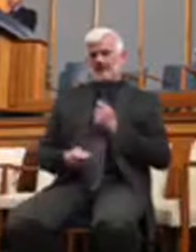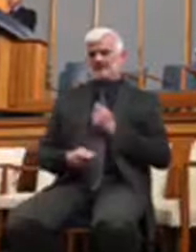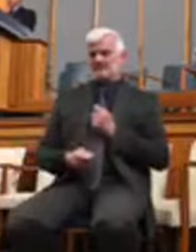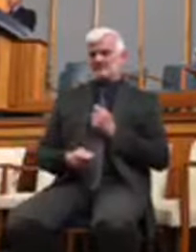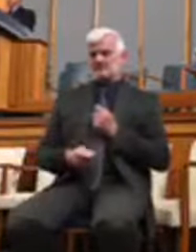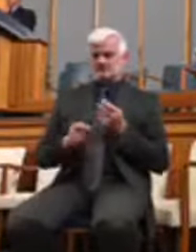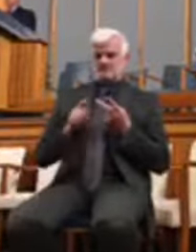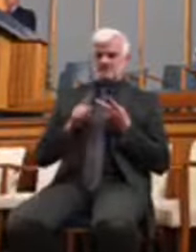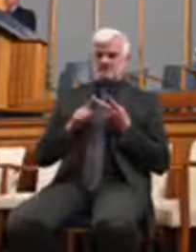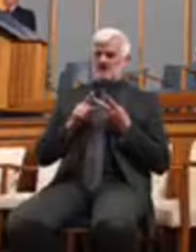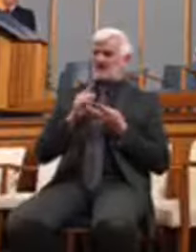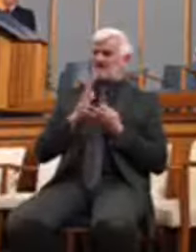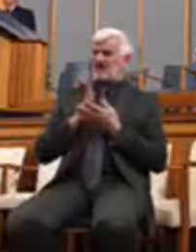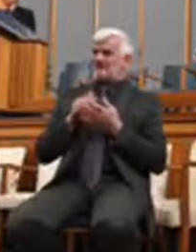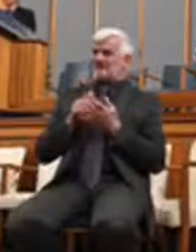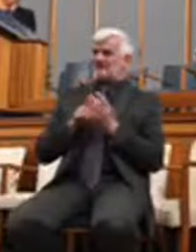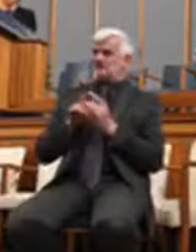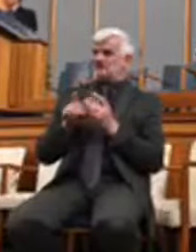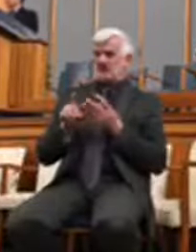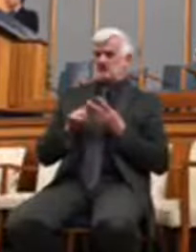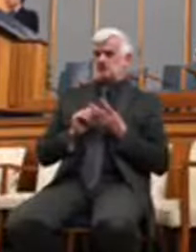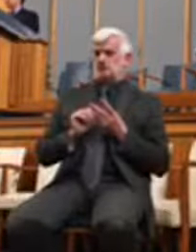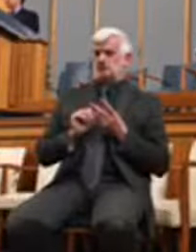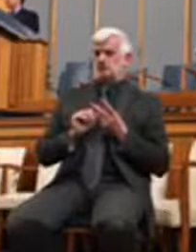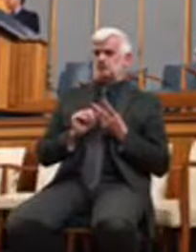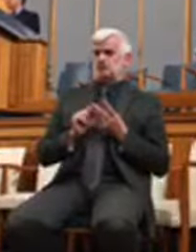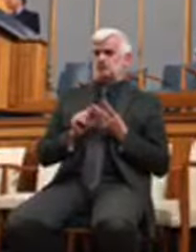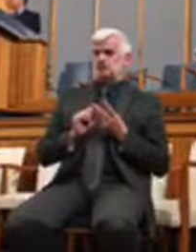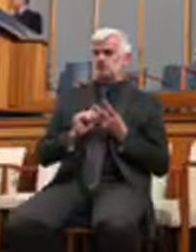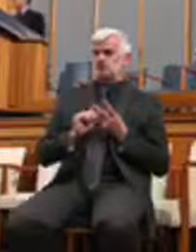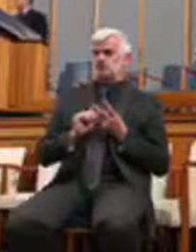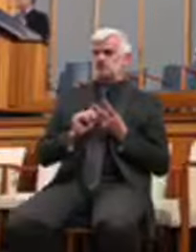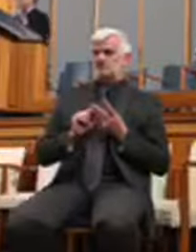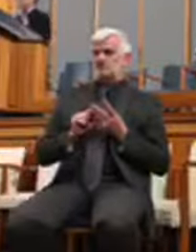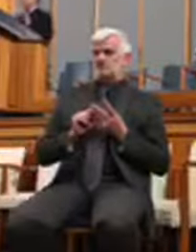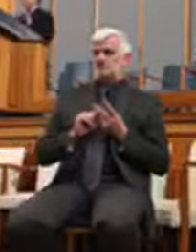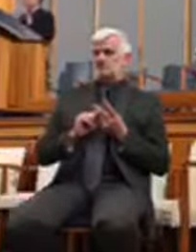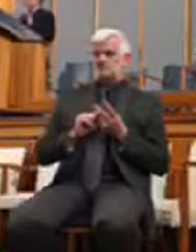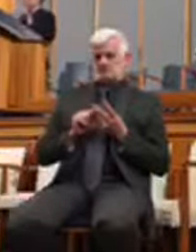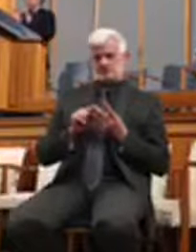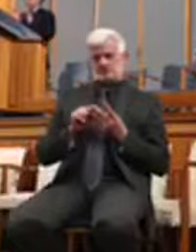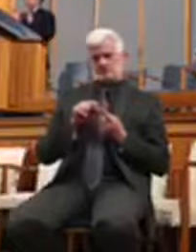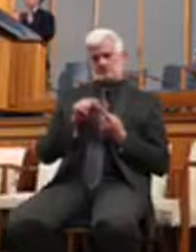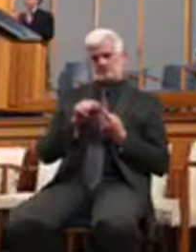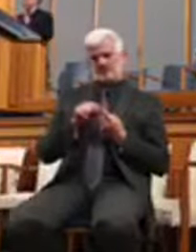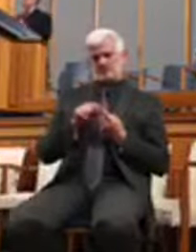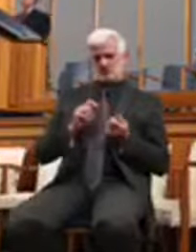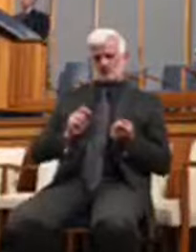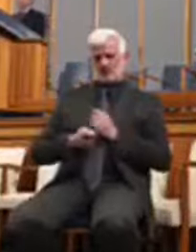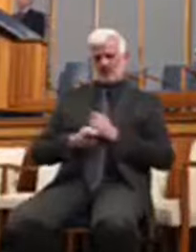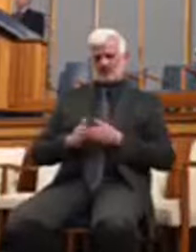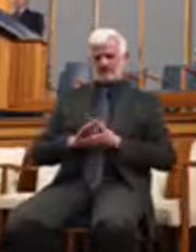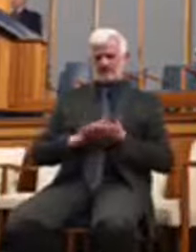your faith on the Lord Jesus Christ, please allow me to call that self-pity, remorse. Just remorse.